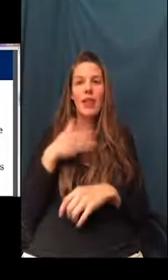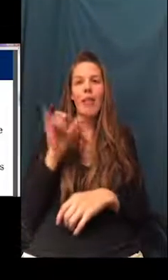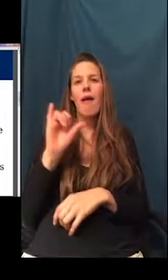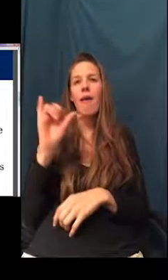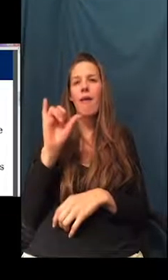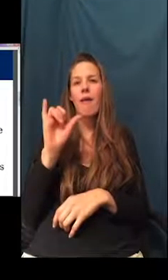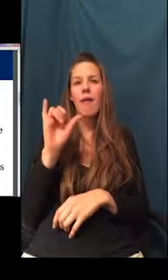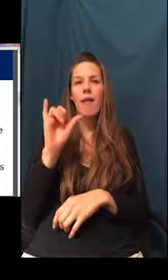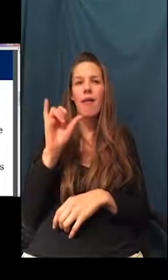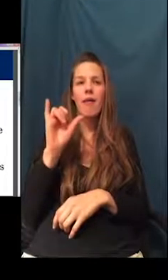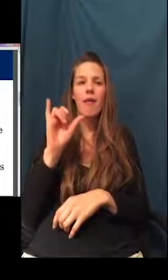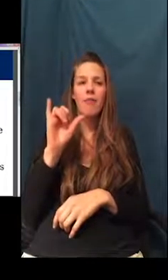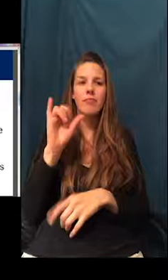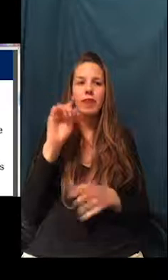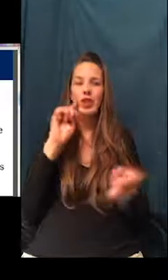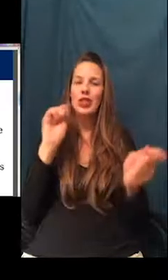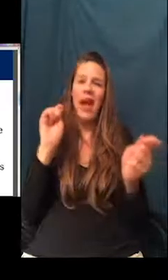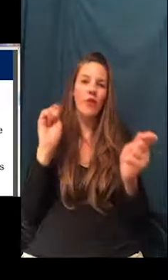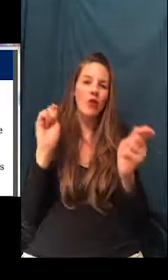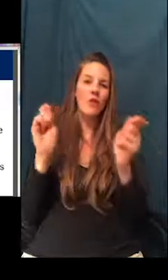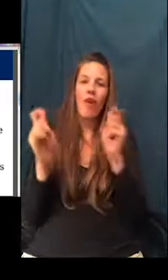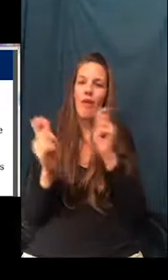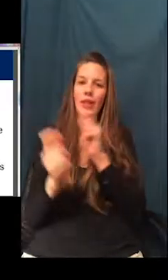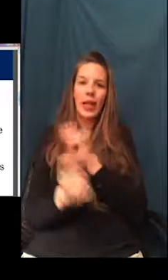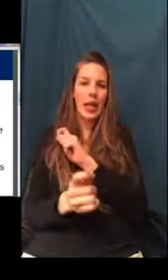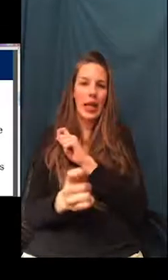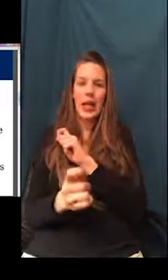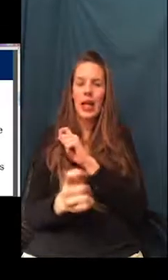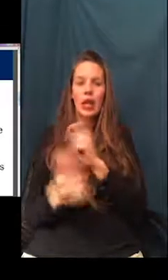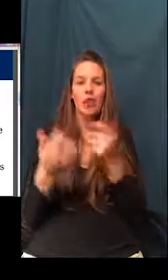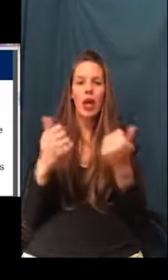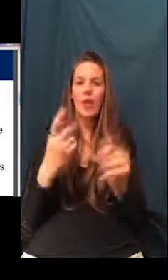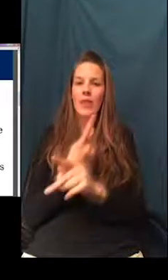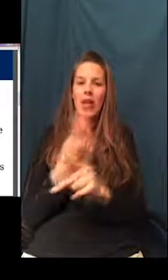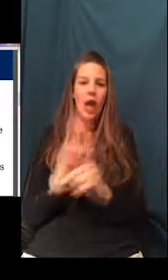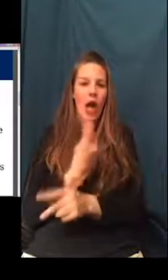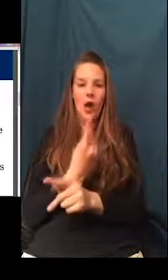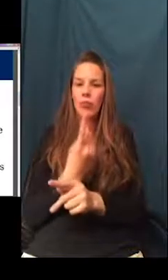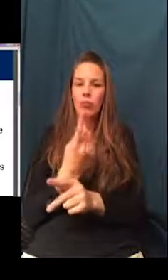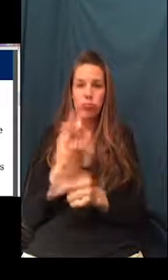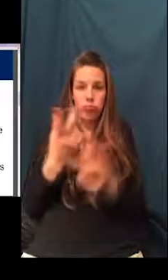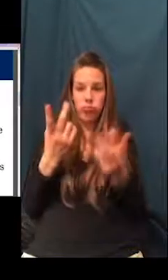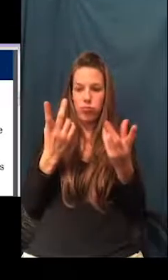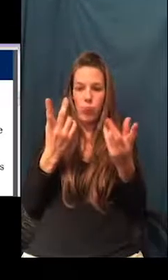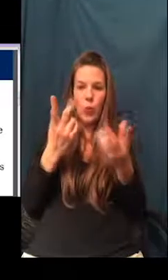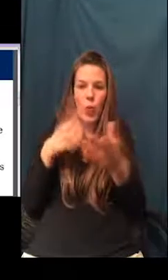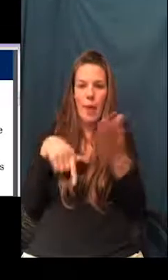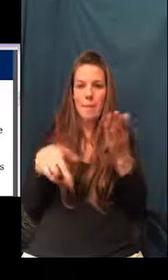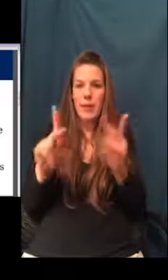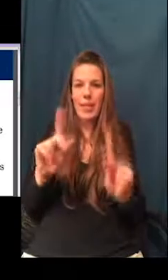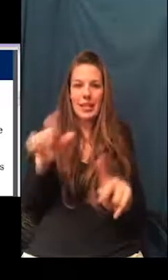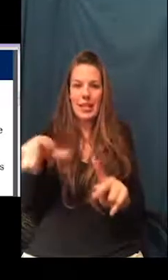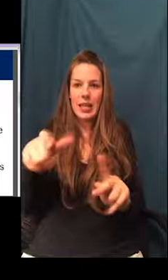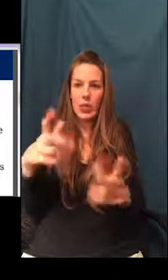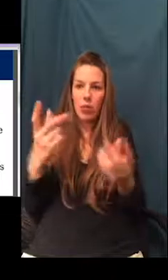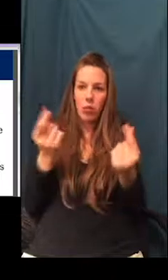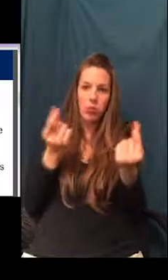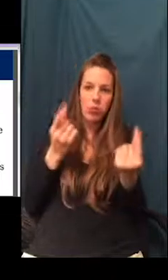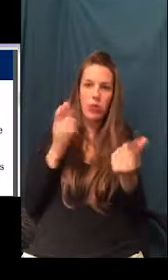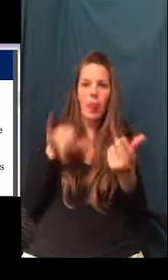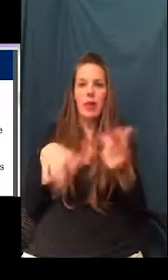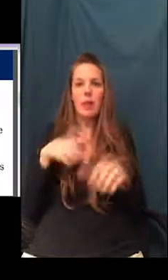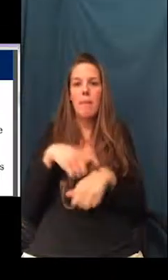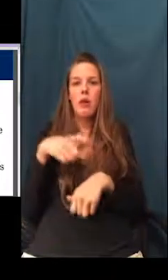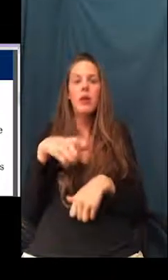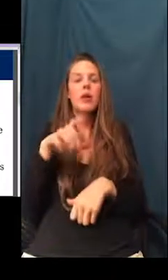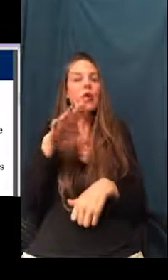just kind of an ever-evolving, trying to figure out where we are and what people are needing at that time.